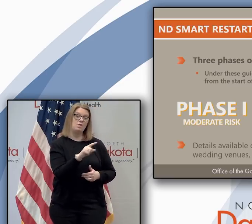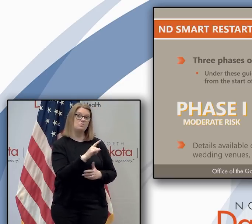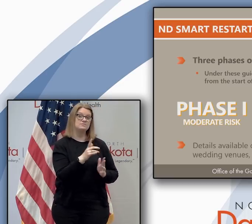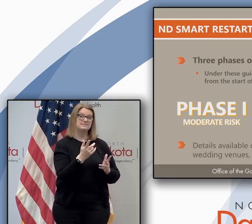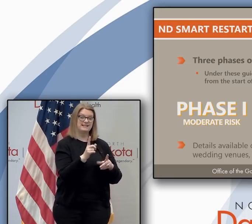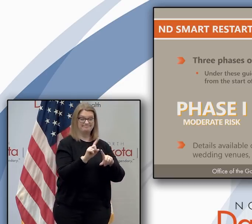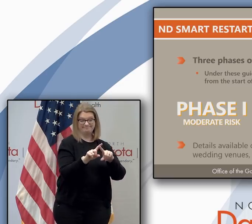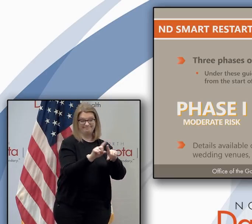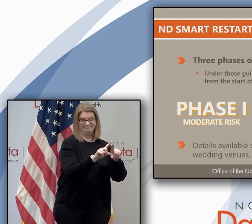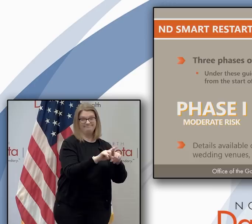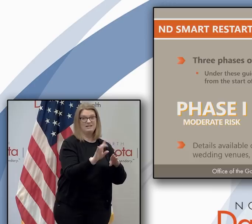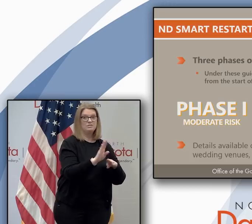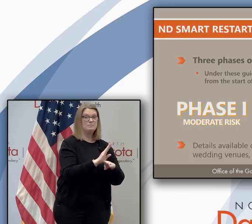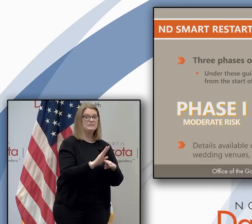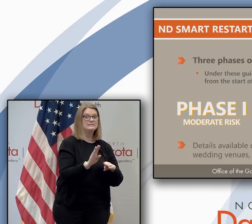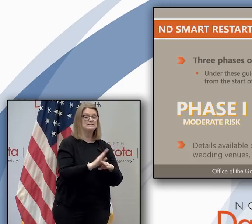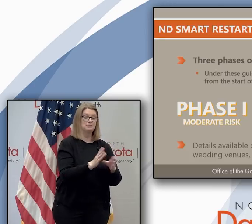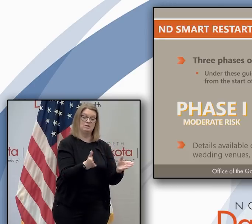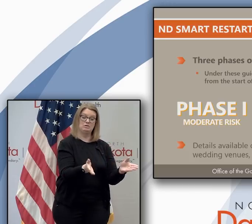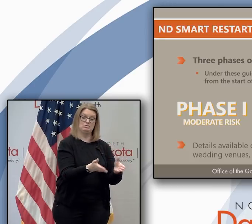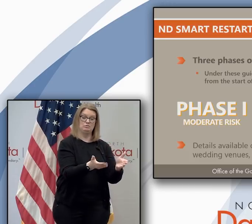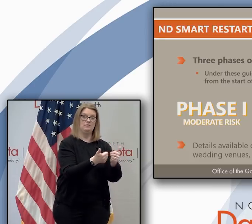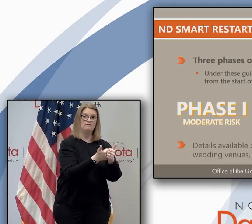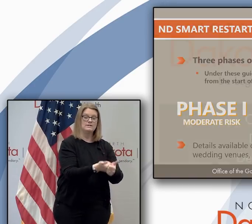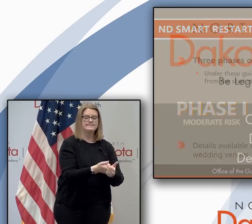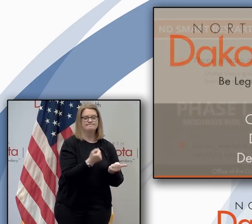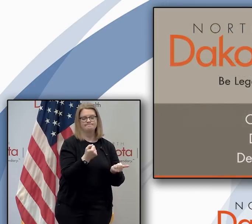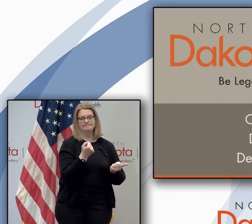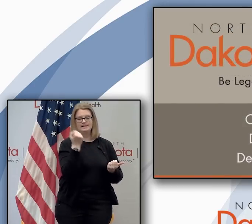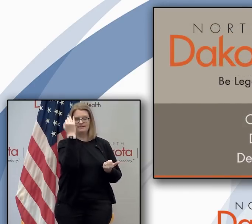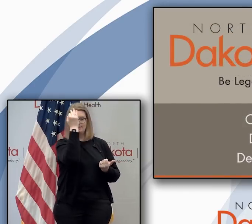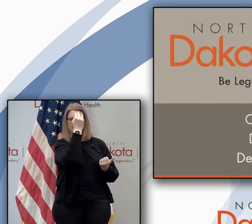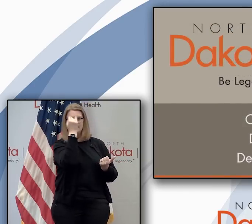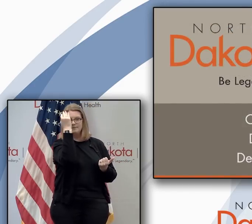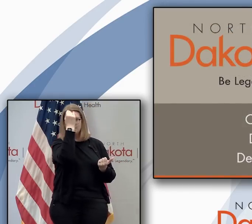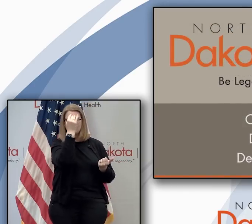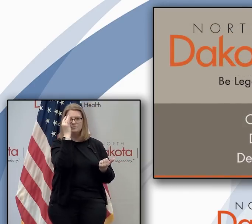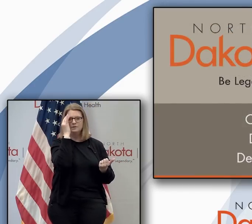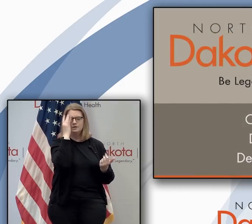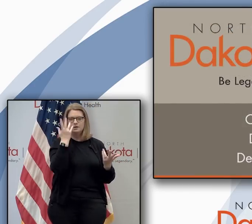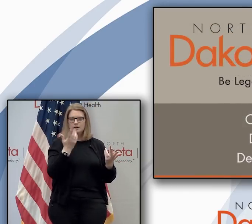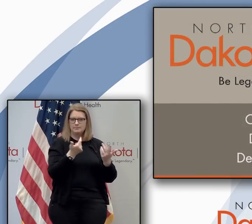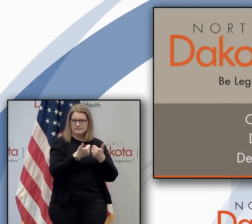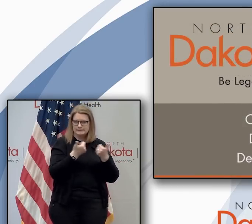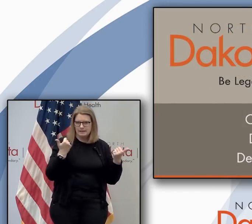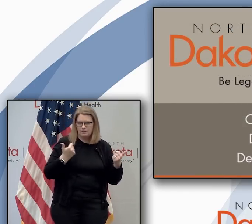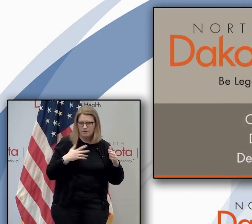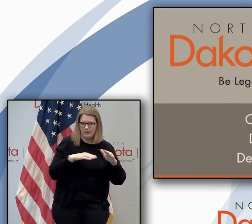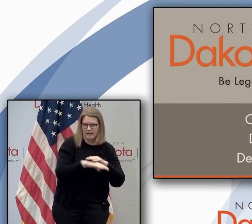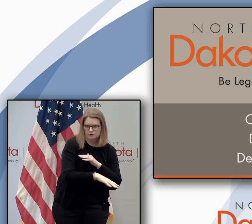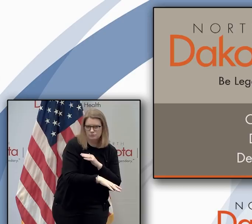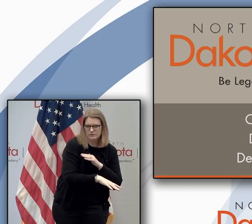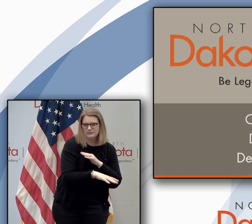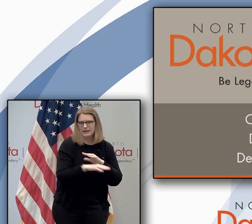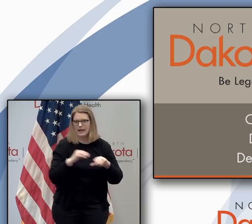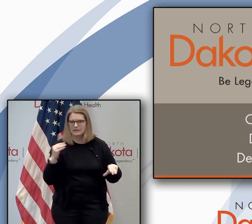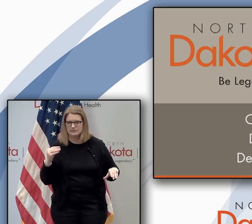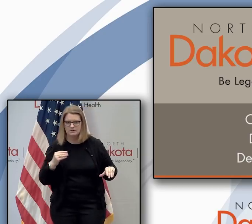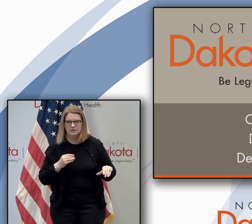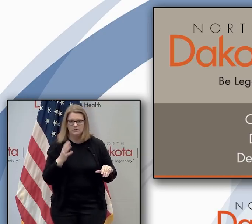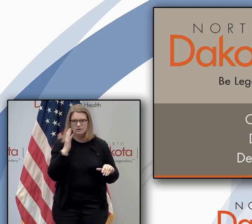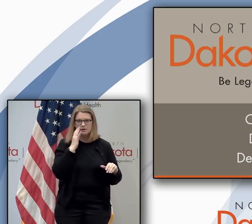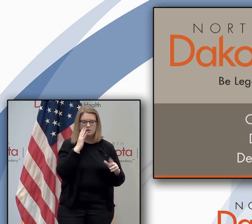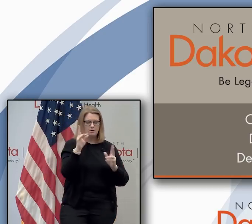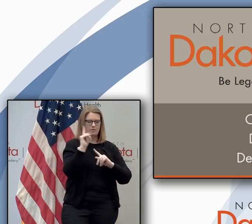other businesses have done, and whether that's thinking how you think about separate entrances and exit streams, so people aren't